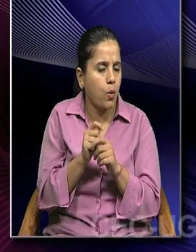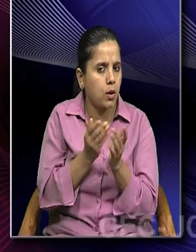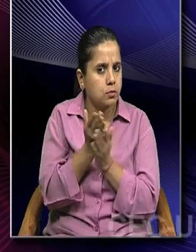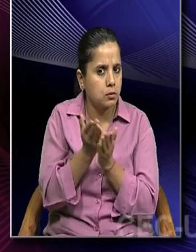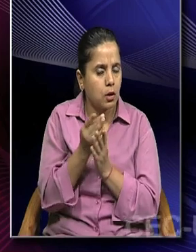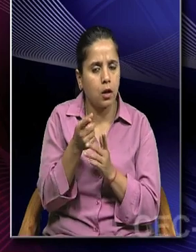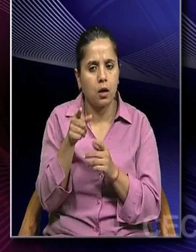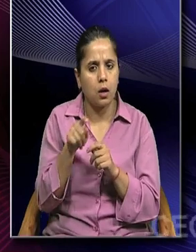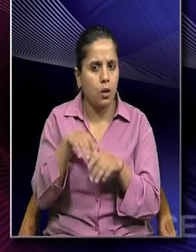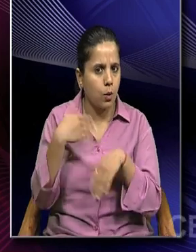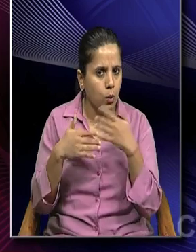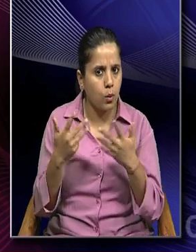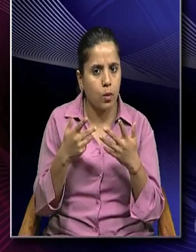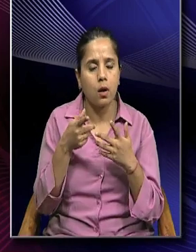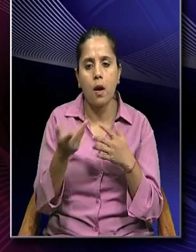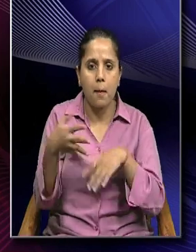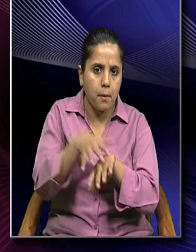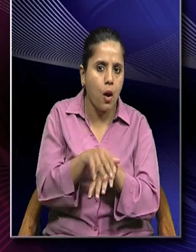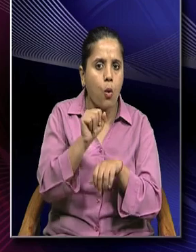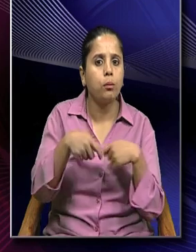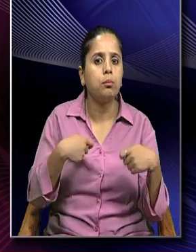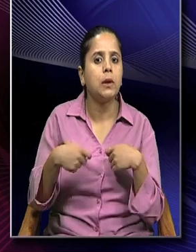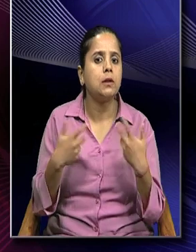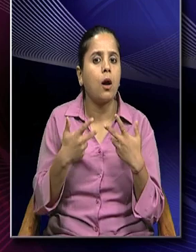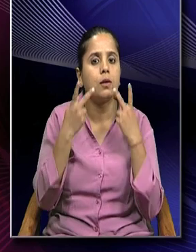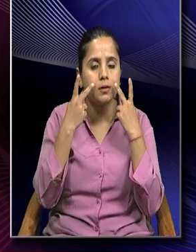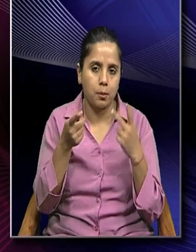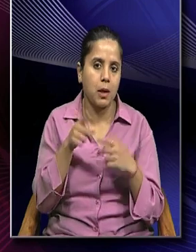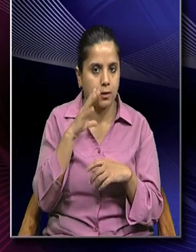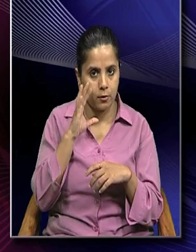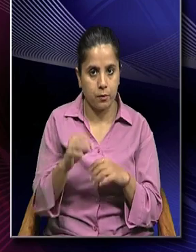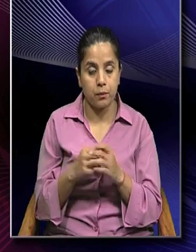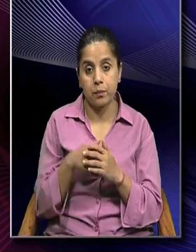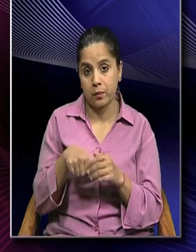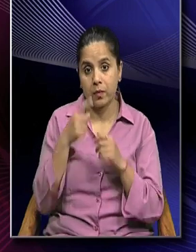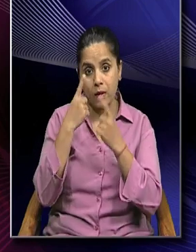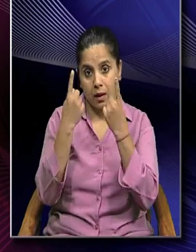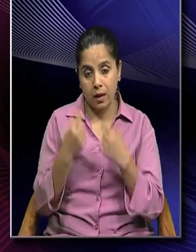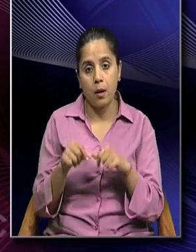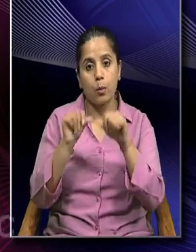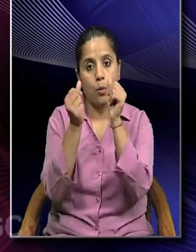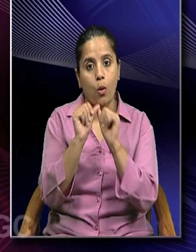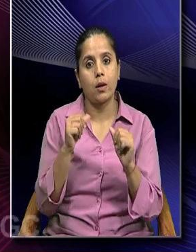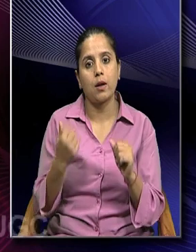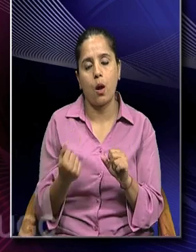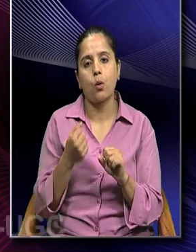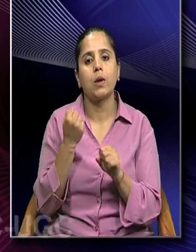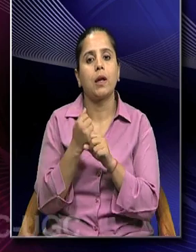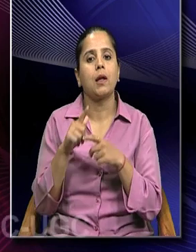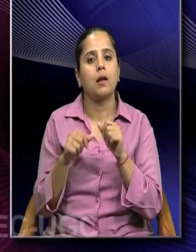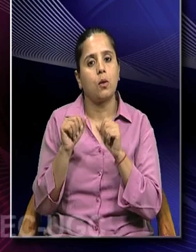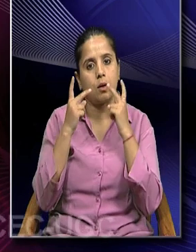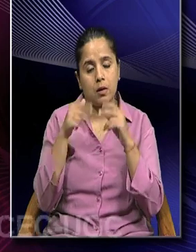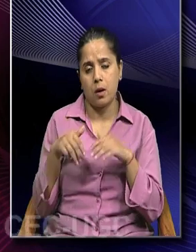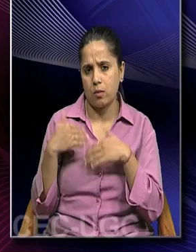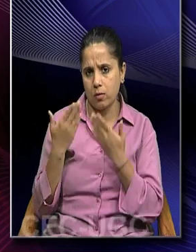you can apply it in your business enterprise. Coming to analytical models of Gita. Till